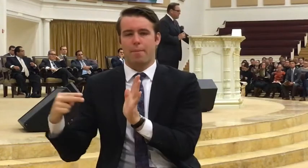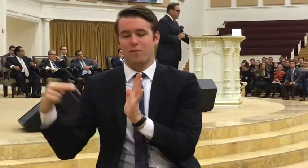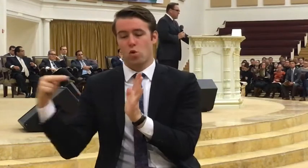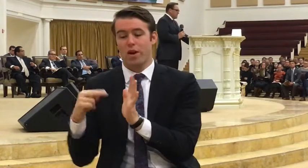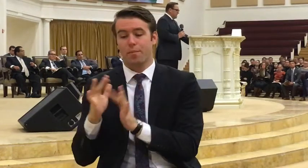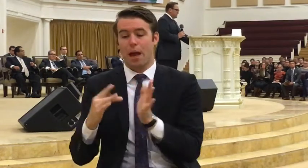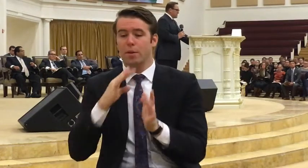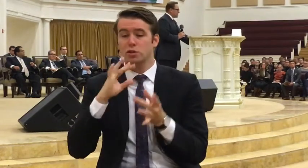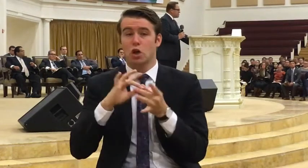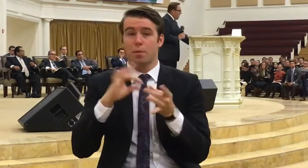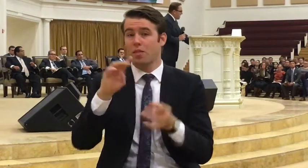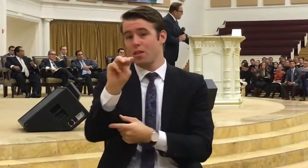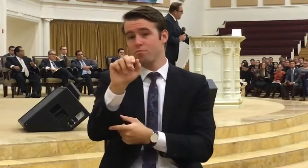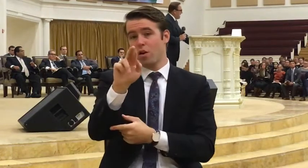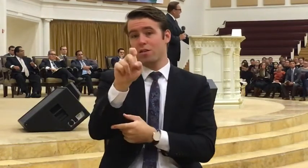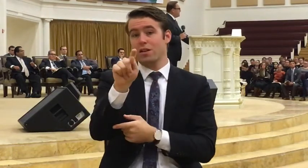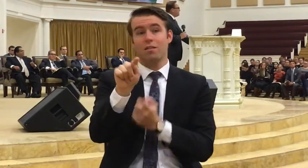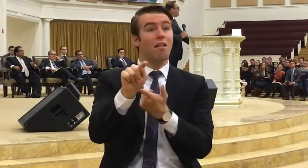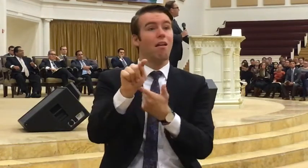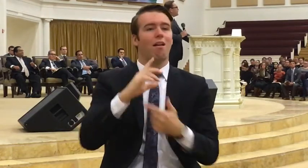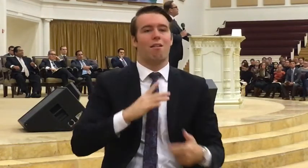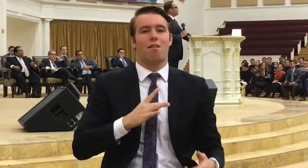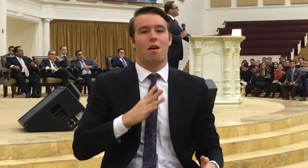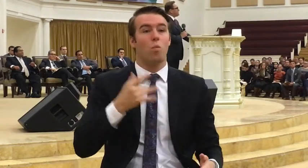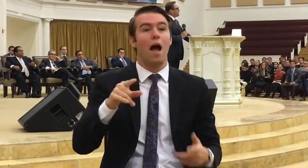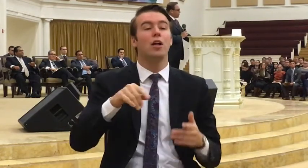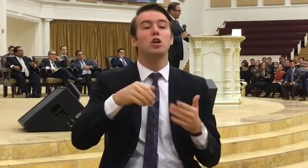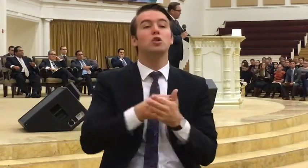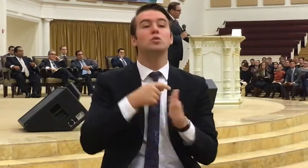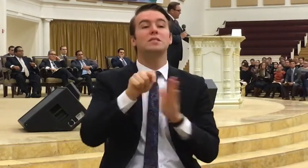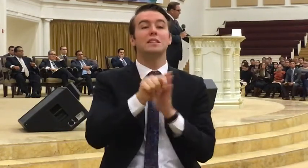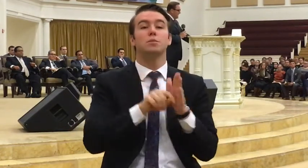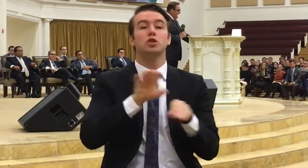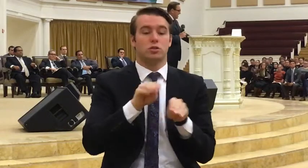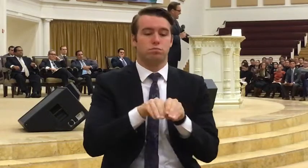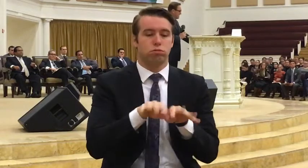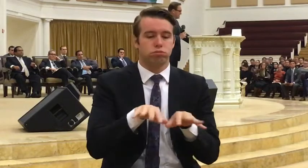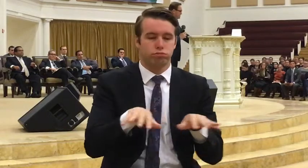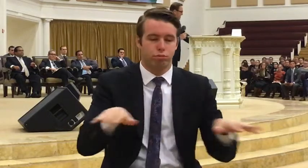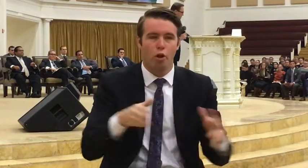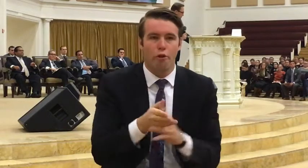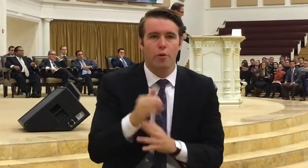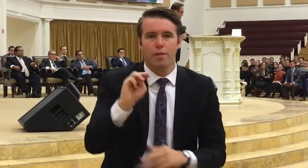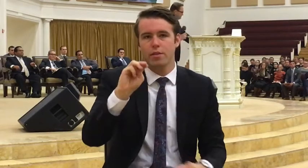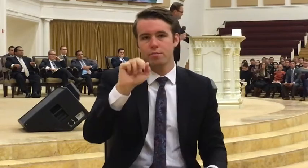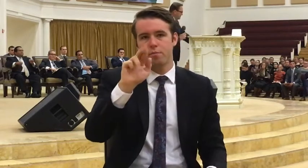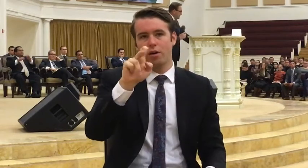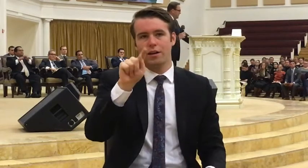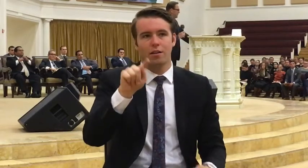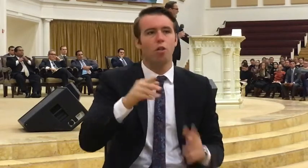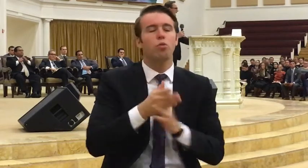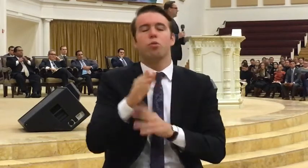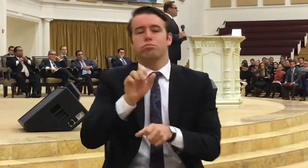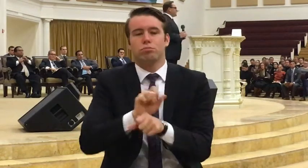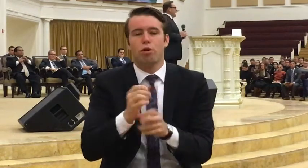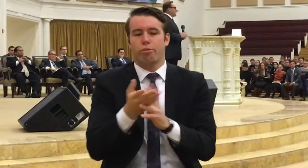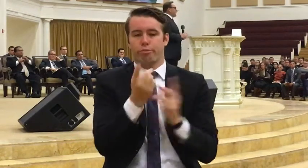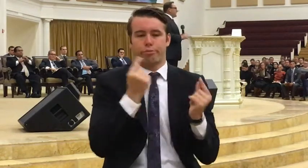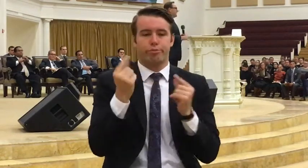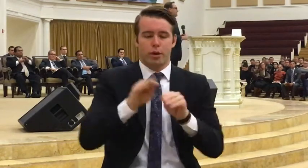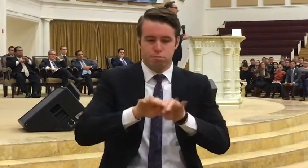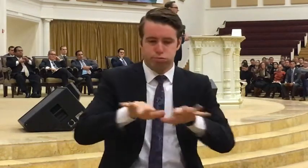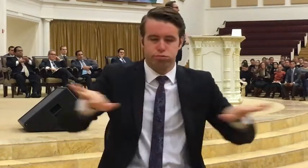Testament, is the spawning ground for the New Testament church and its ministry. I will